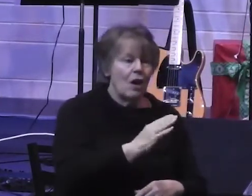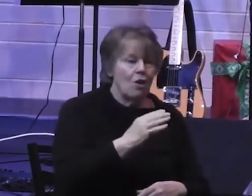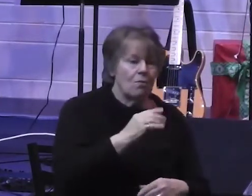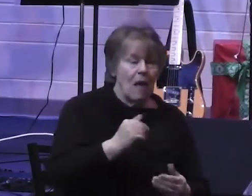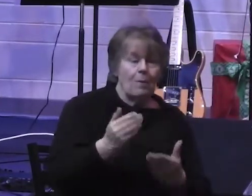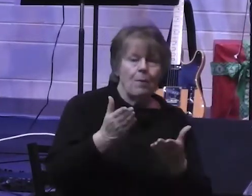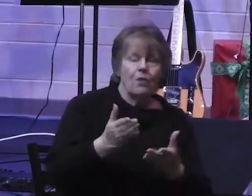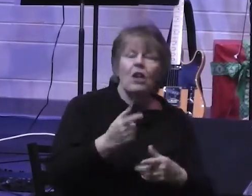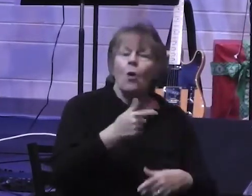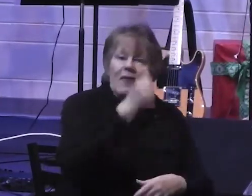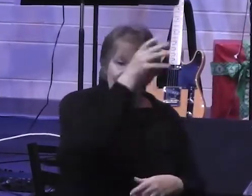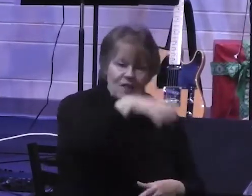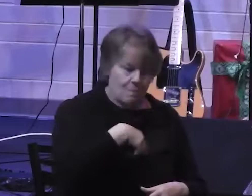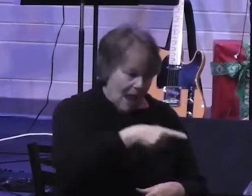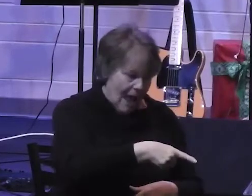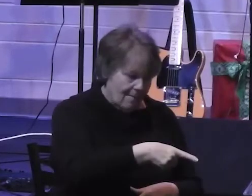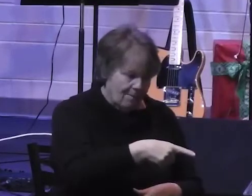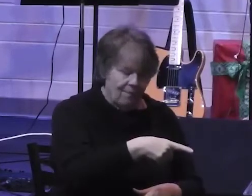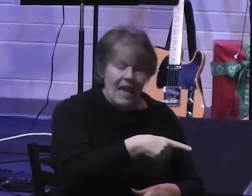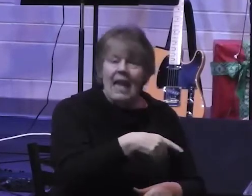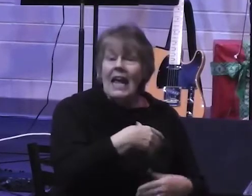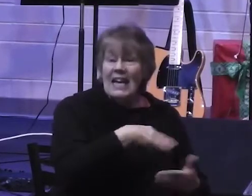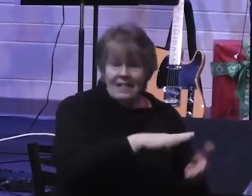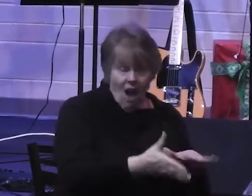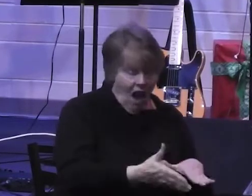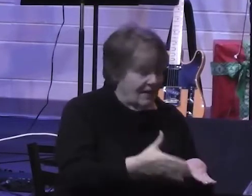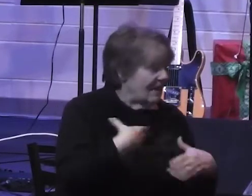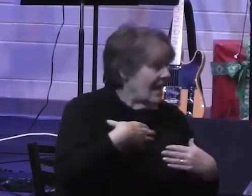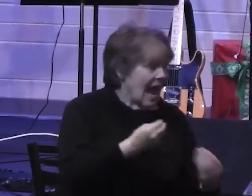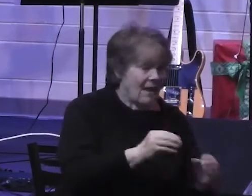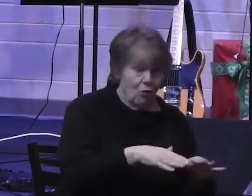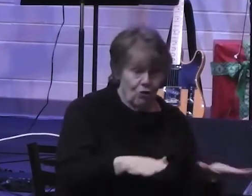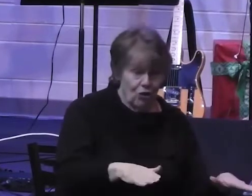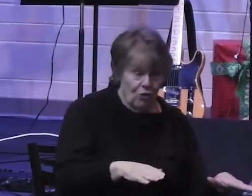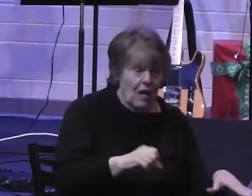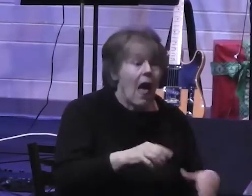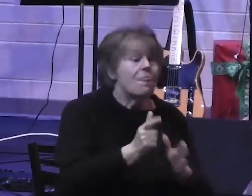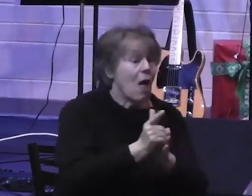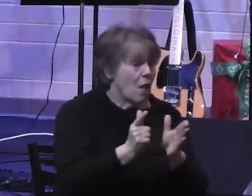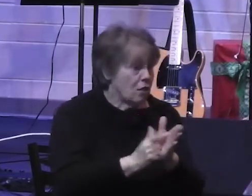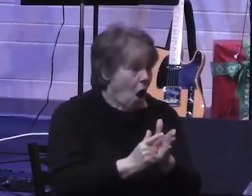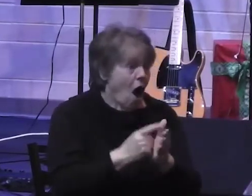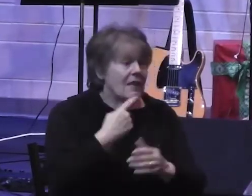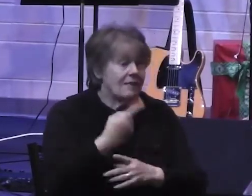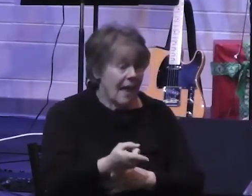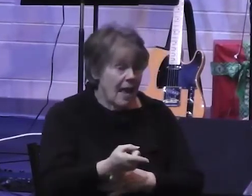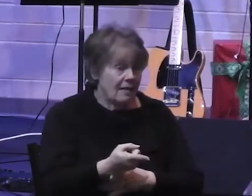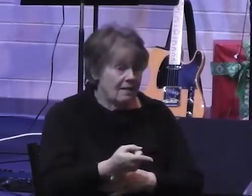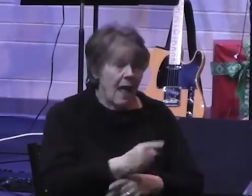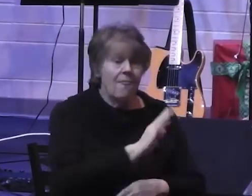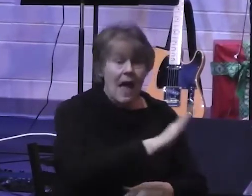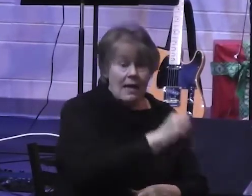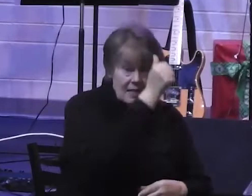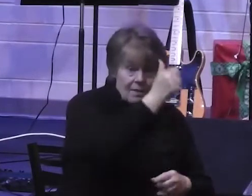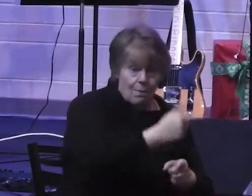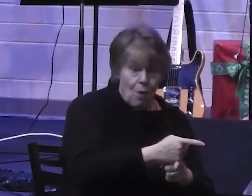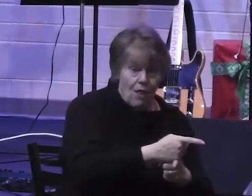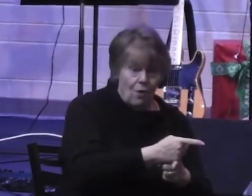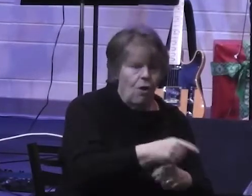he's not got no kids. Now, the law says that the guy's brother has to marry his